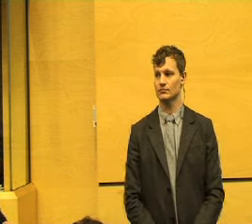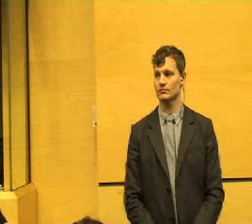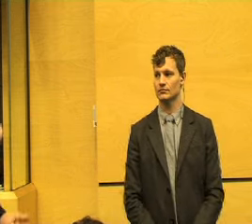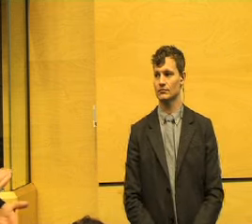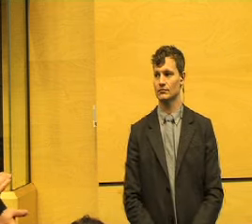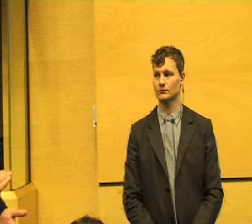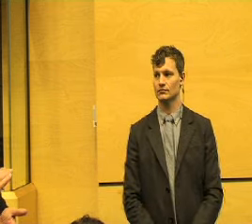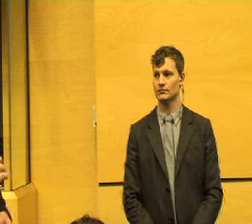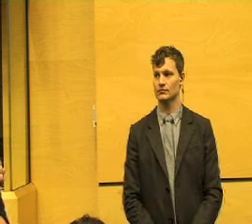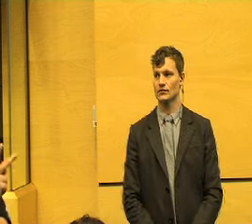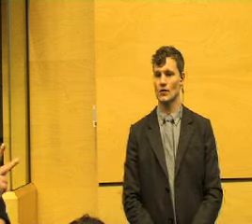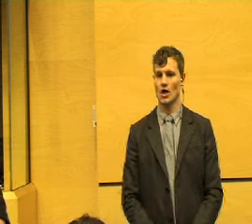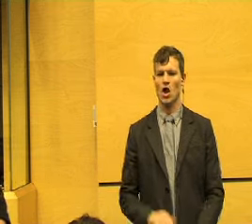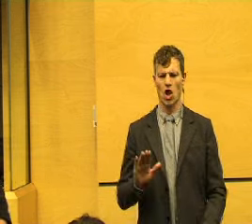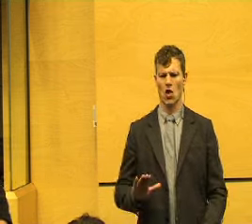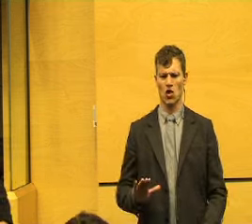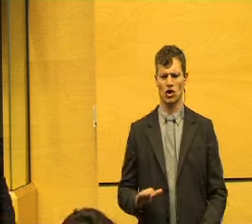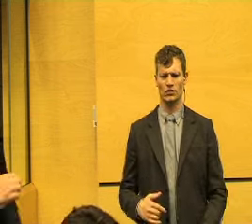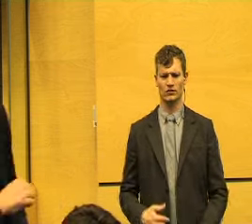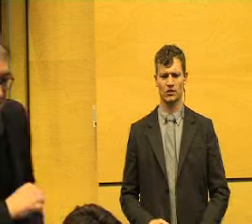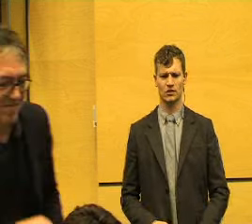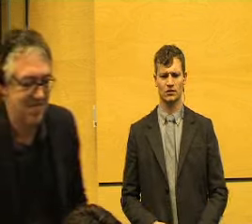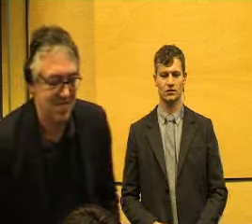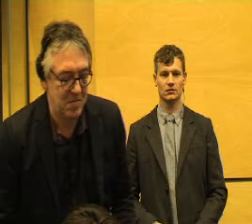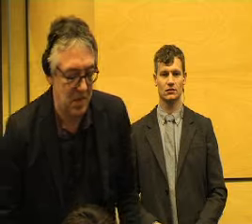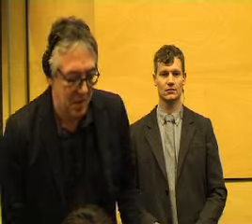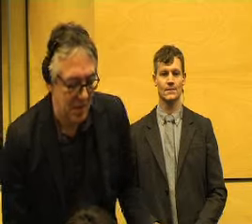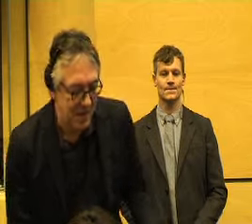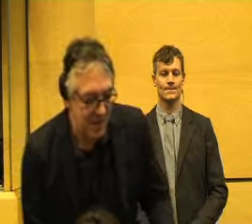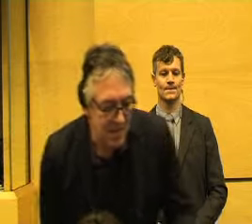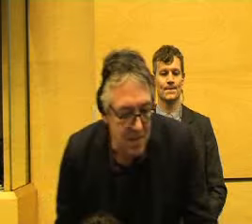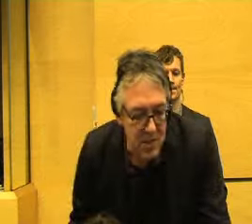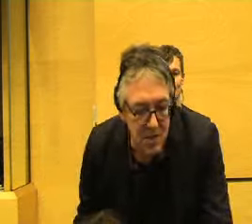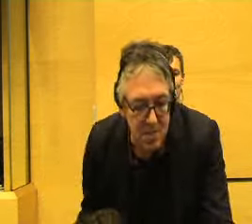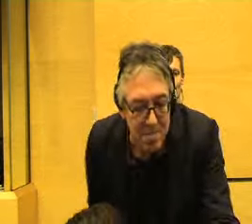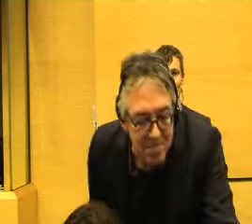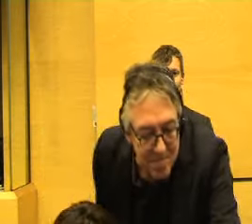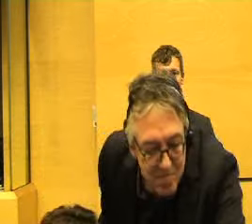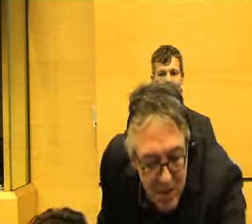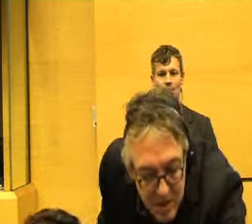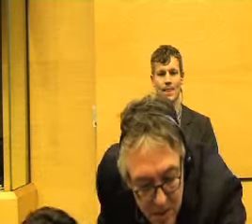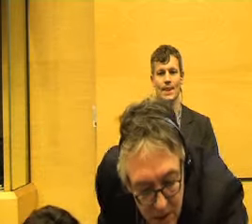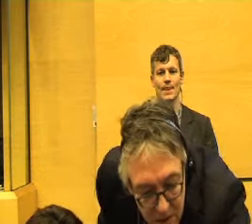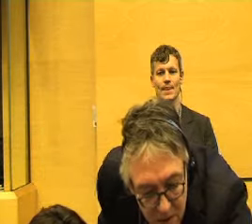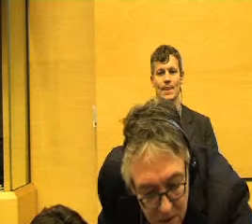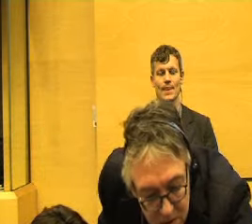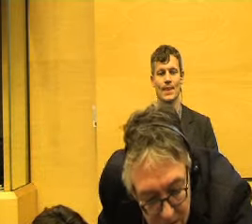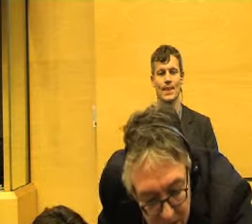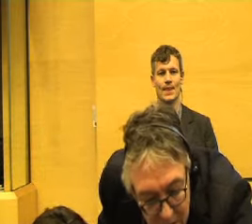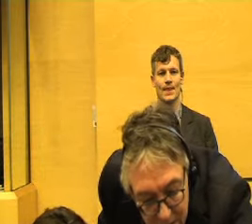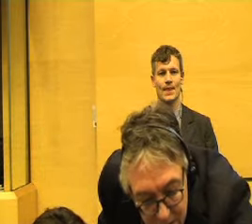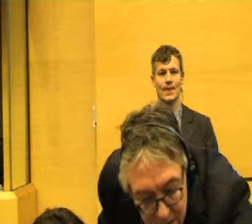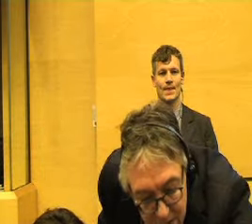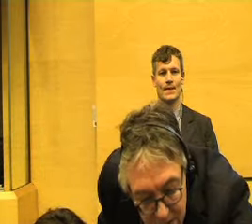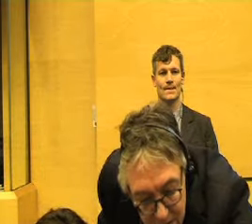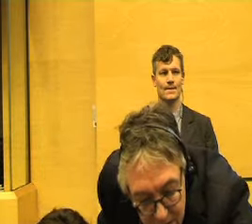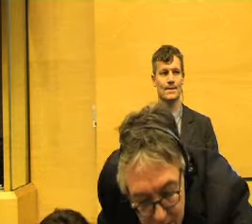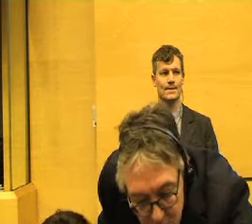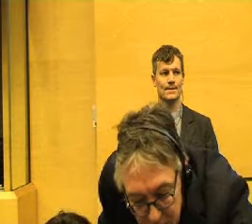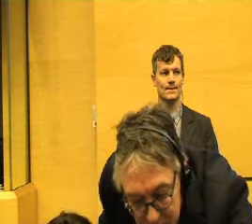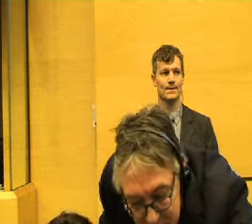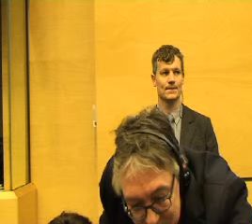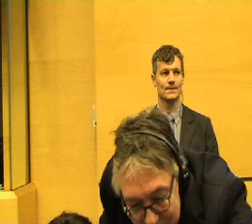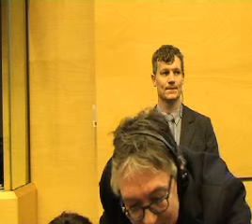and to those who are following this by internet. We shall be giving the floor to the head of the delegation of the State Party